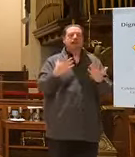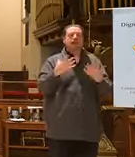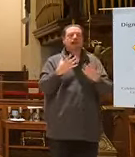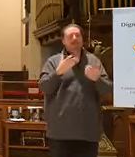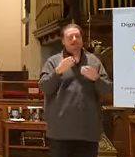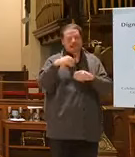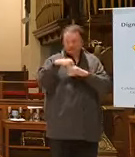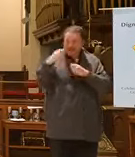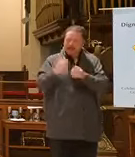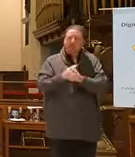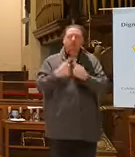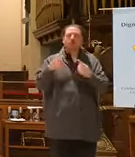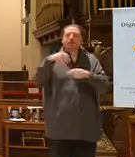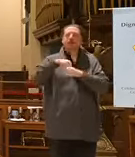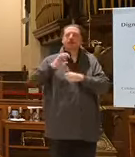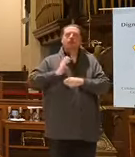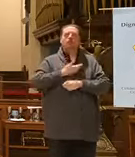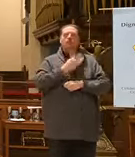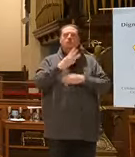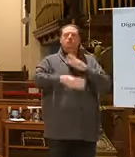and everyone in this world,